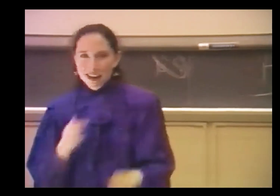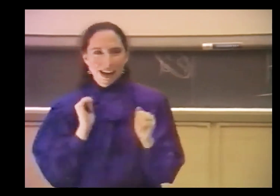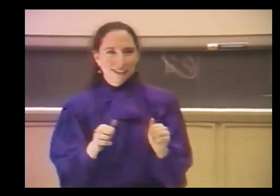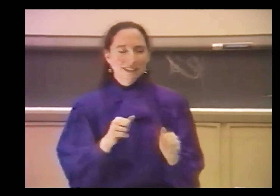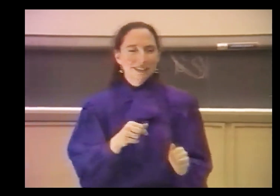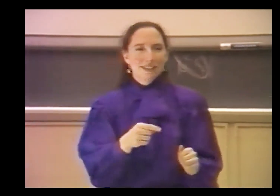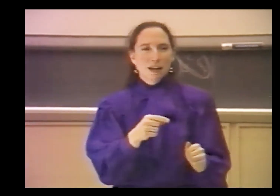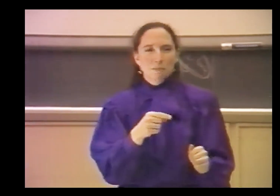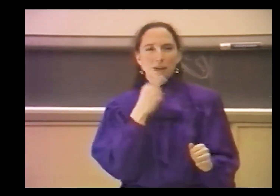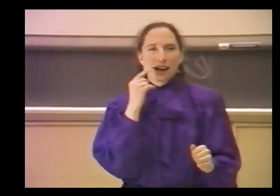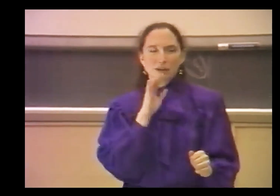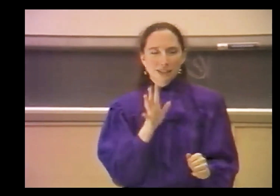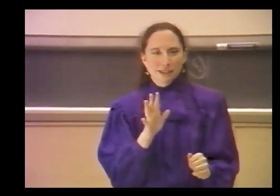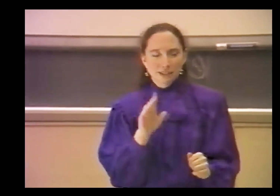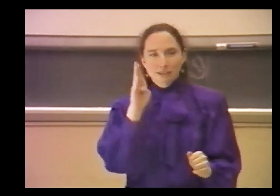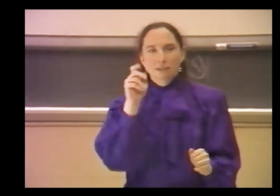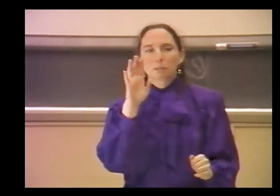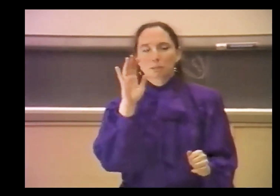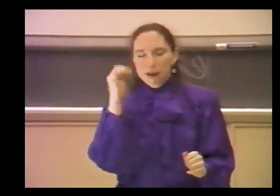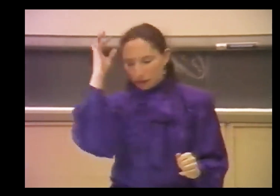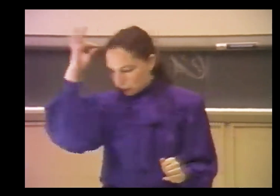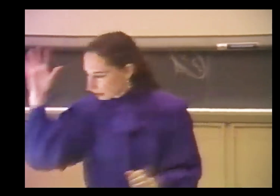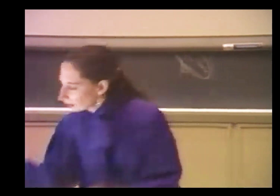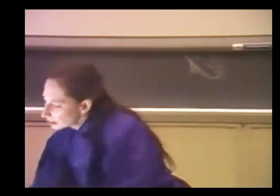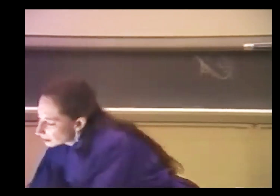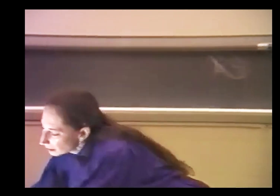I can pronounce this barely.